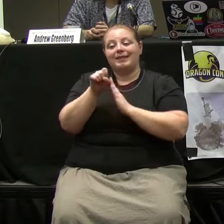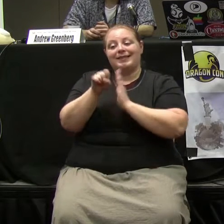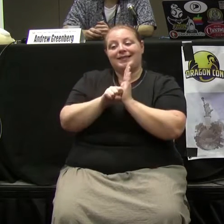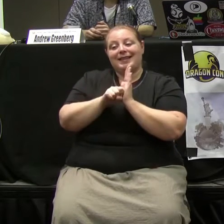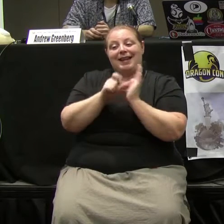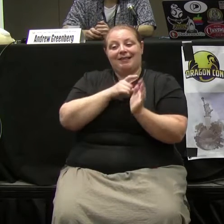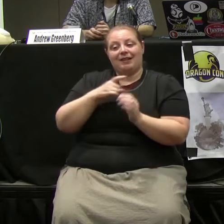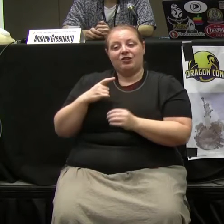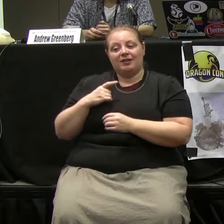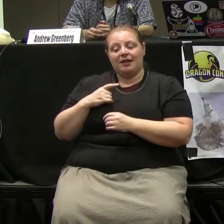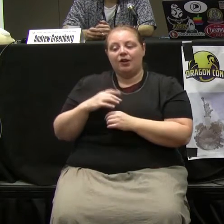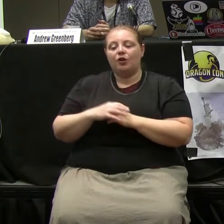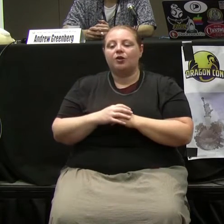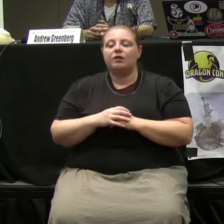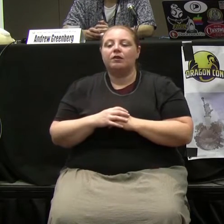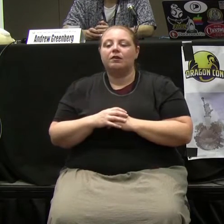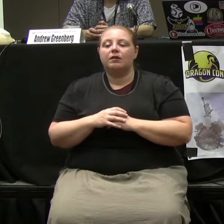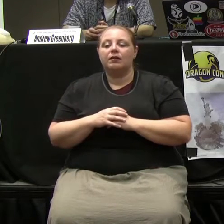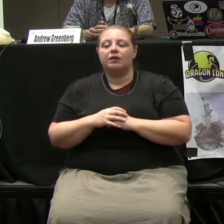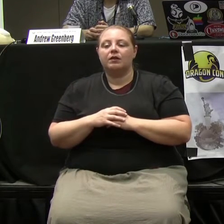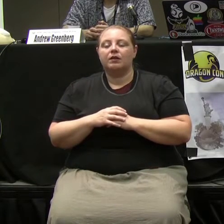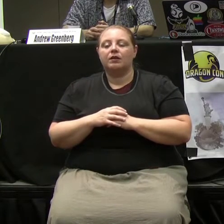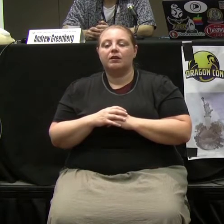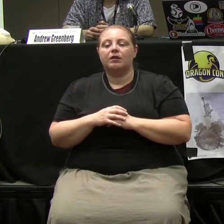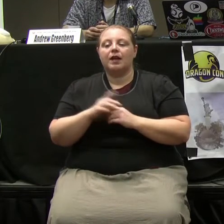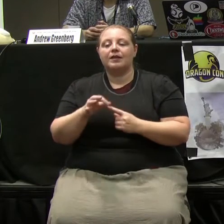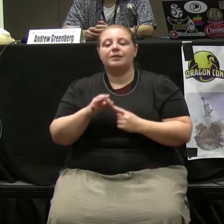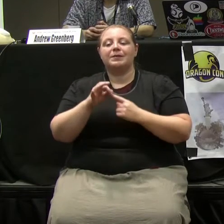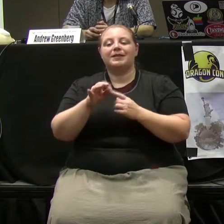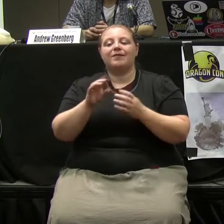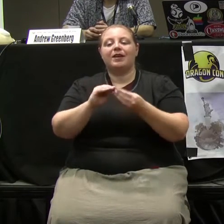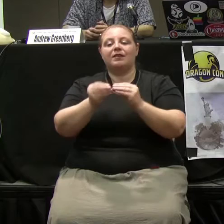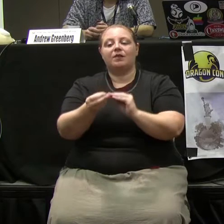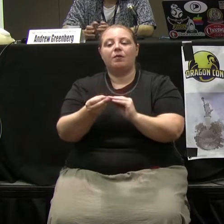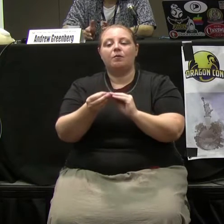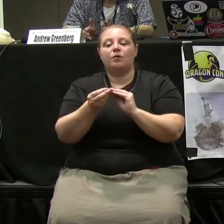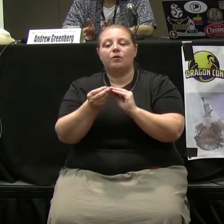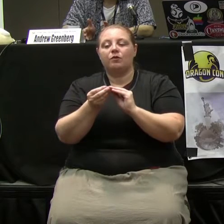legislatures, that a significant number of